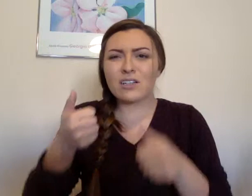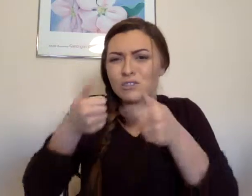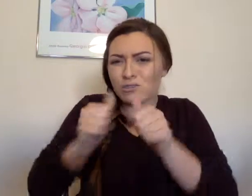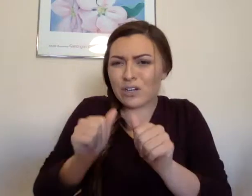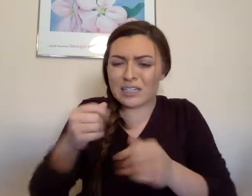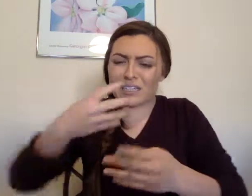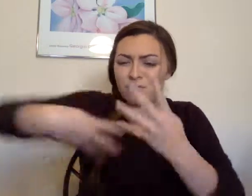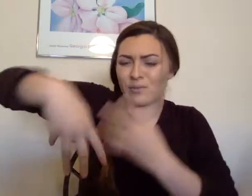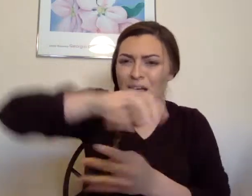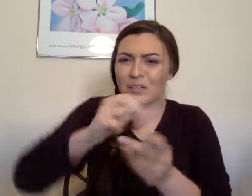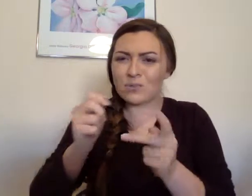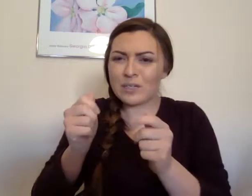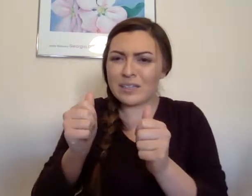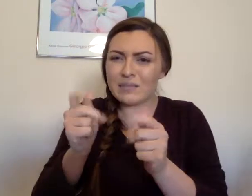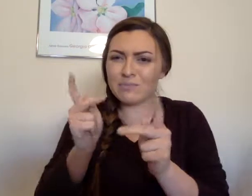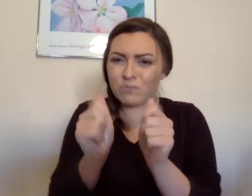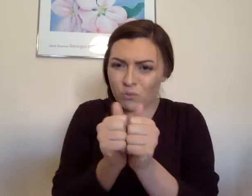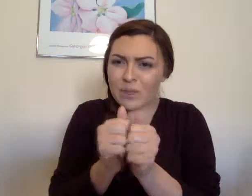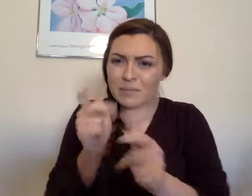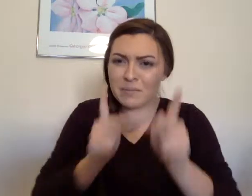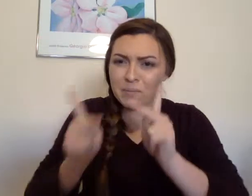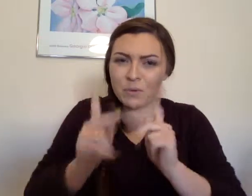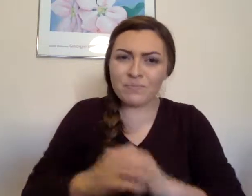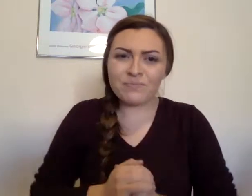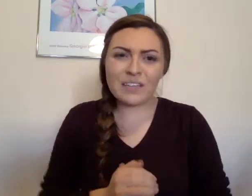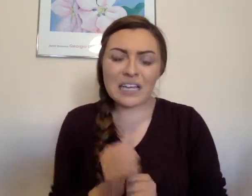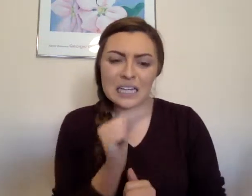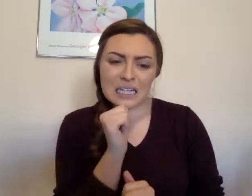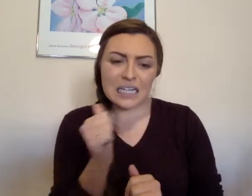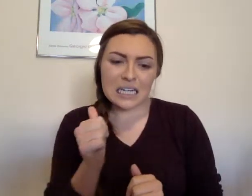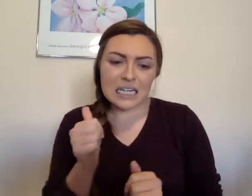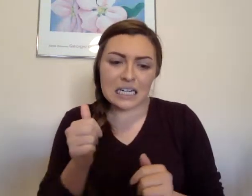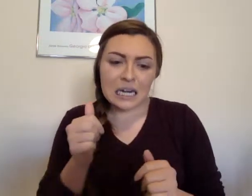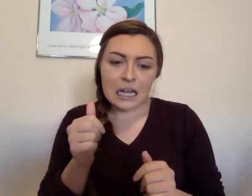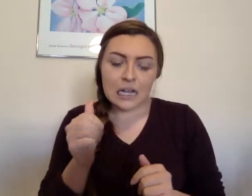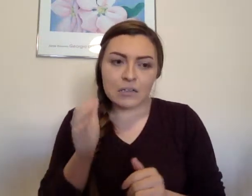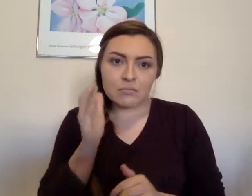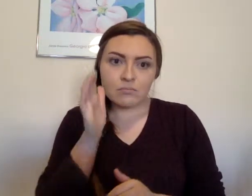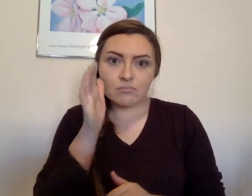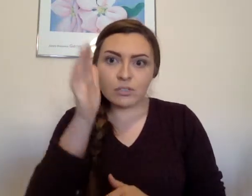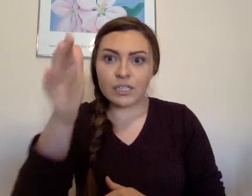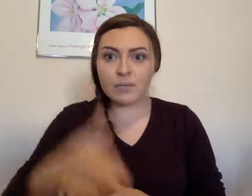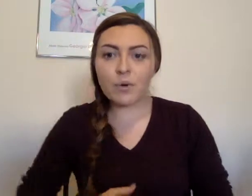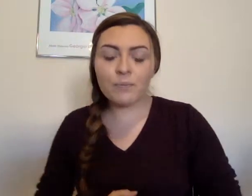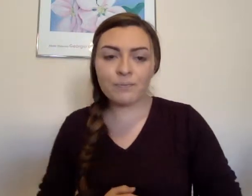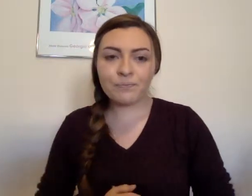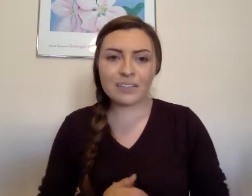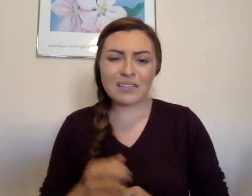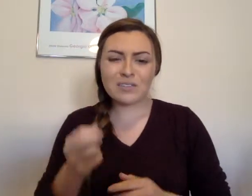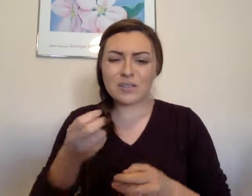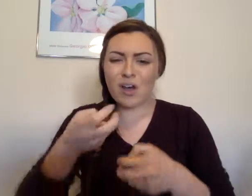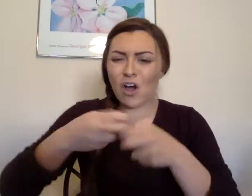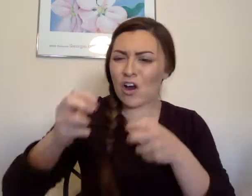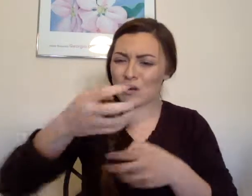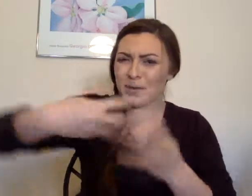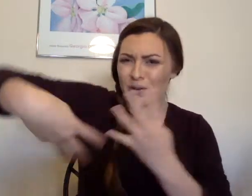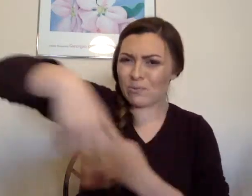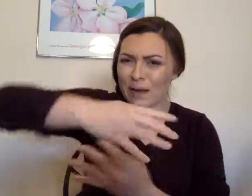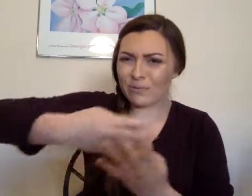very argumentative, to be unpredictable, to be hard to be around. And it was just not fun, and